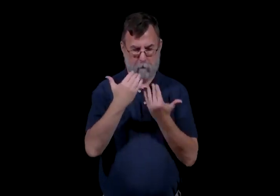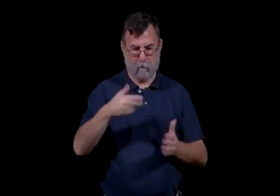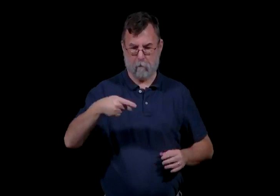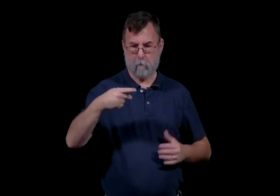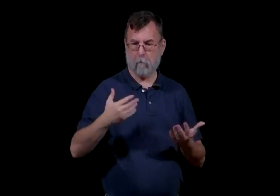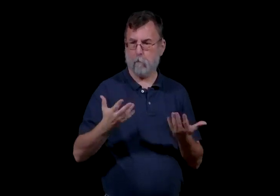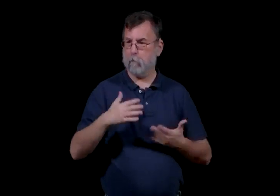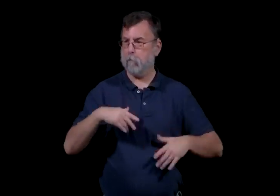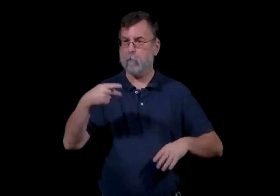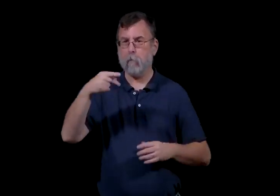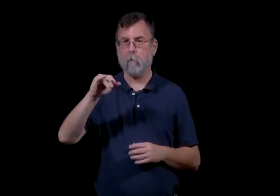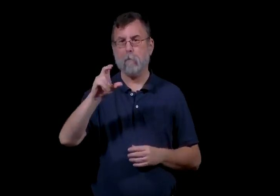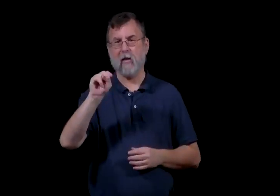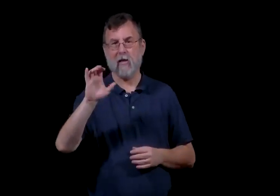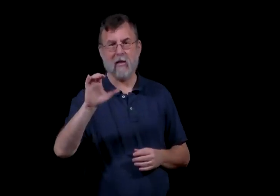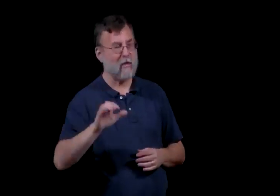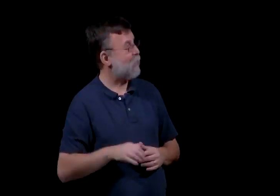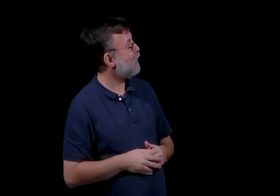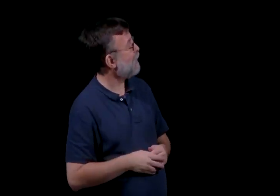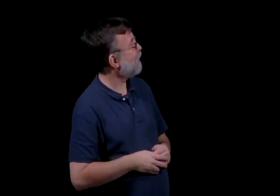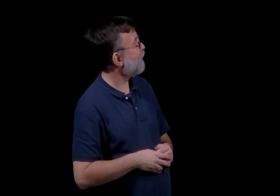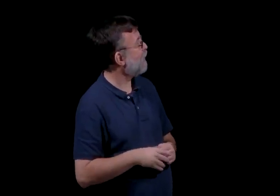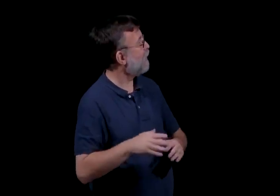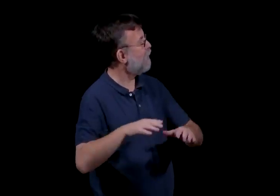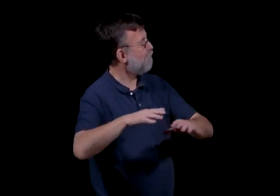and picnic pavilion